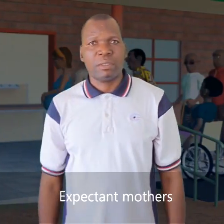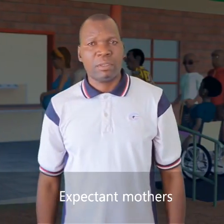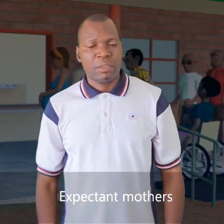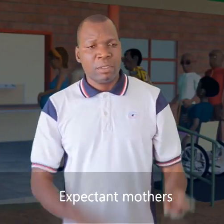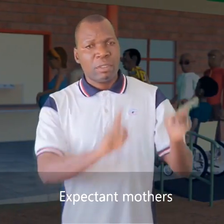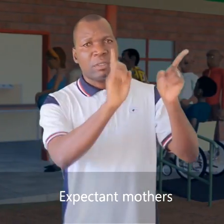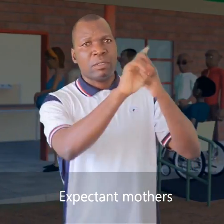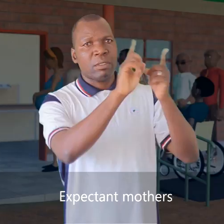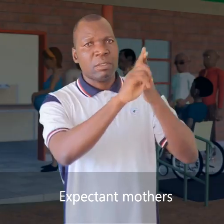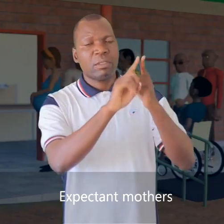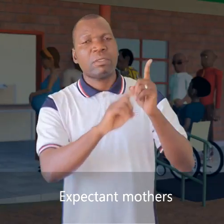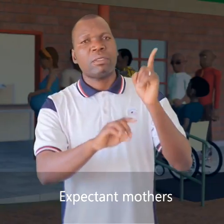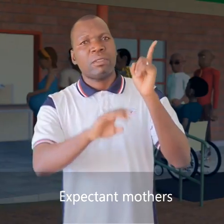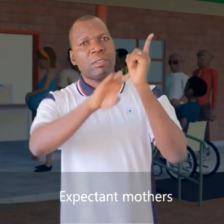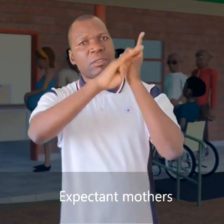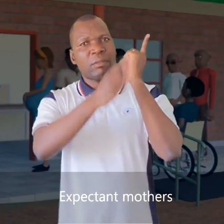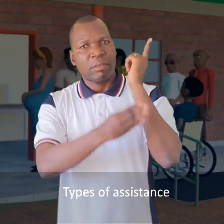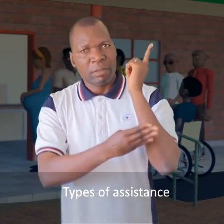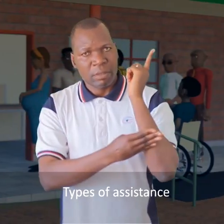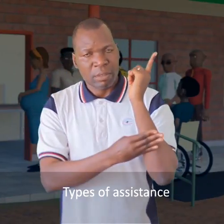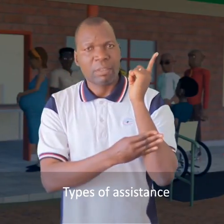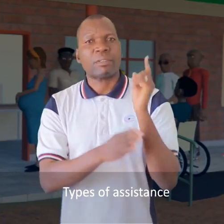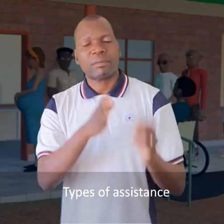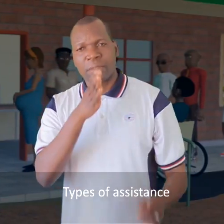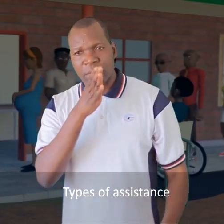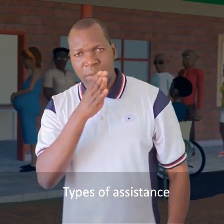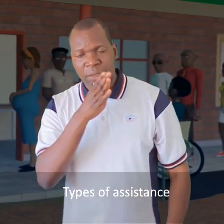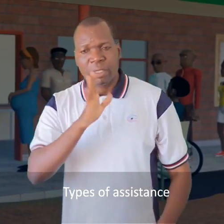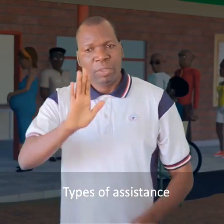Expectant mothers. Types of assistance.